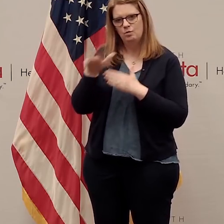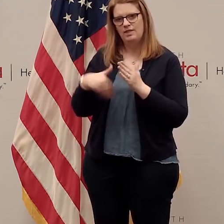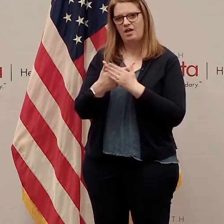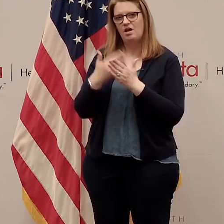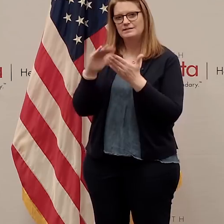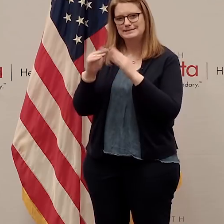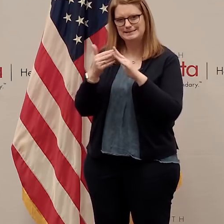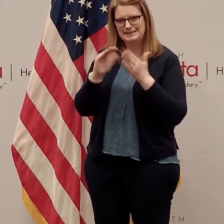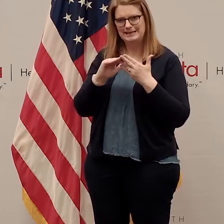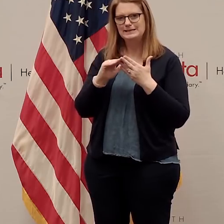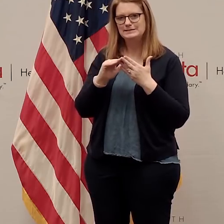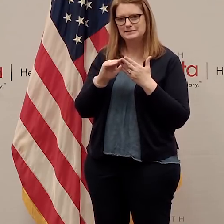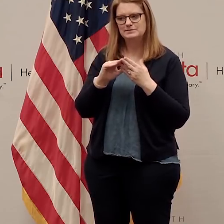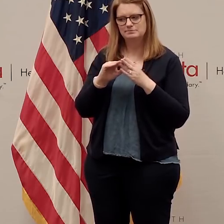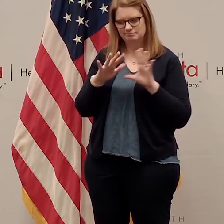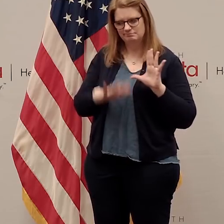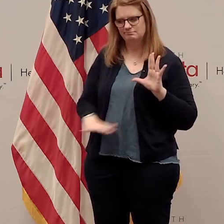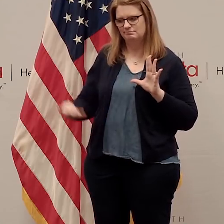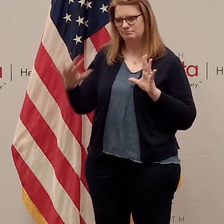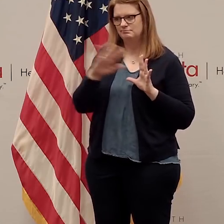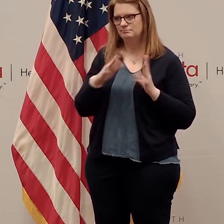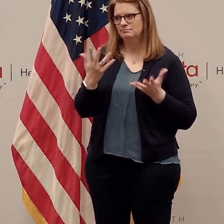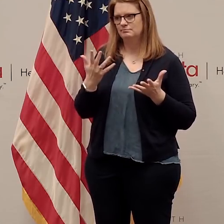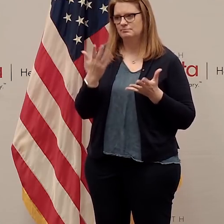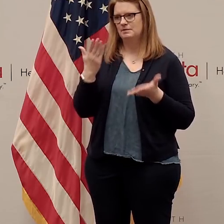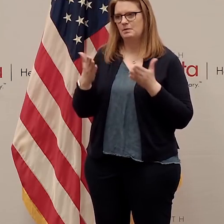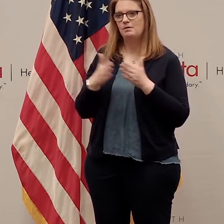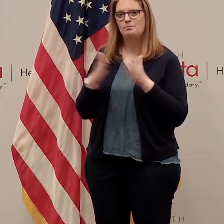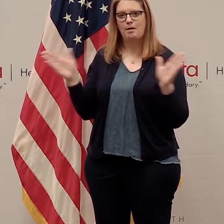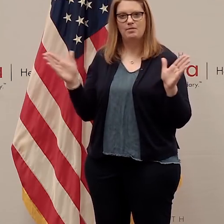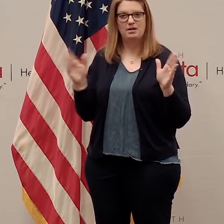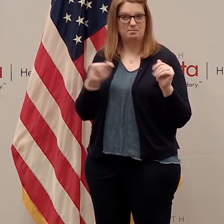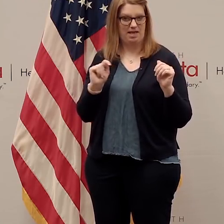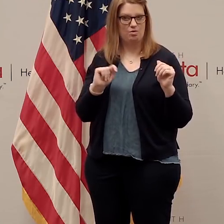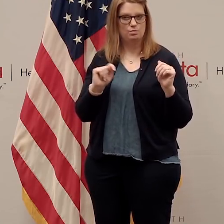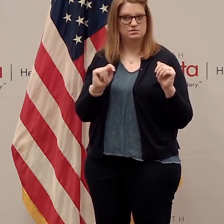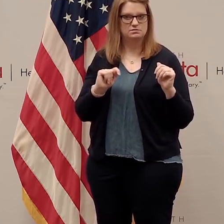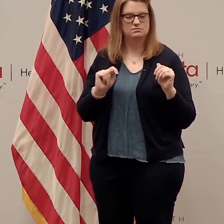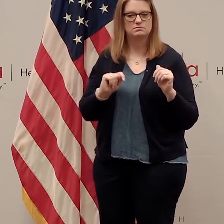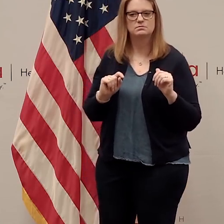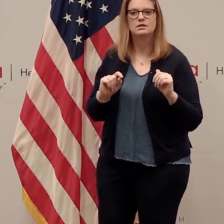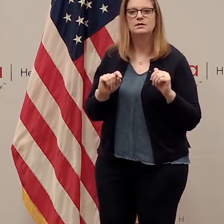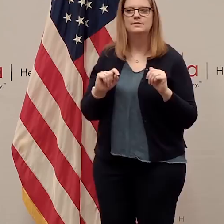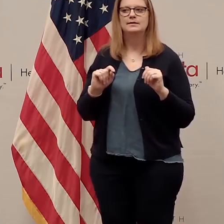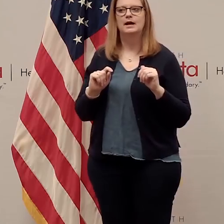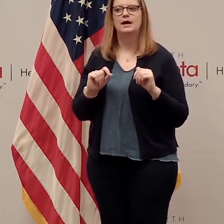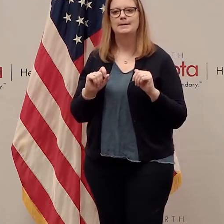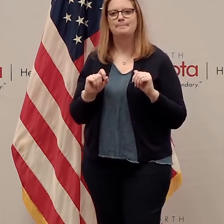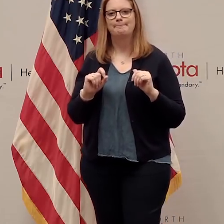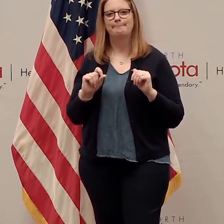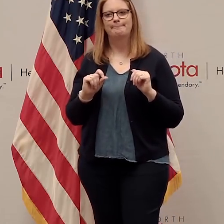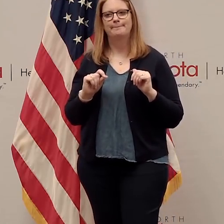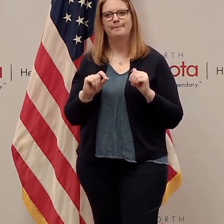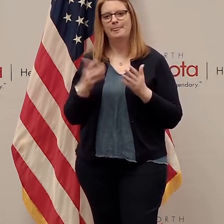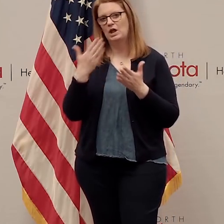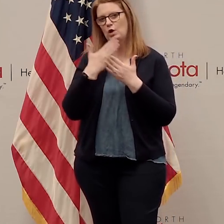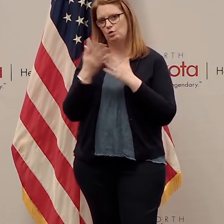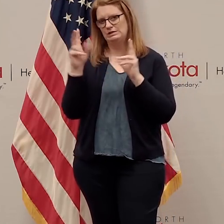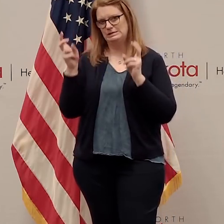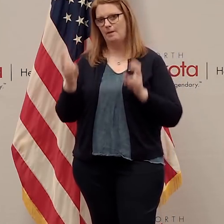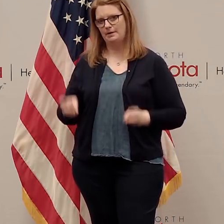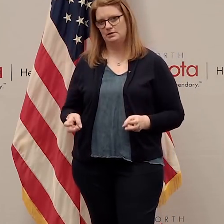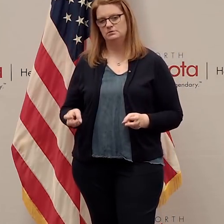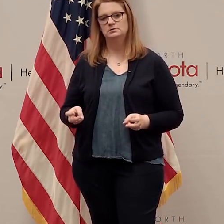local subdivisions that might have public restrooms. Probably be a good topic for